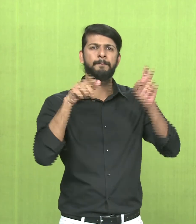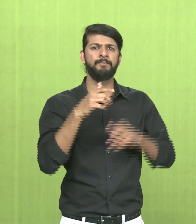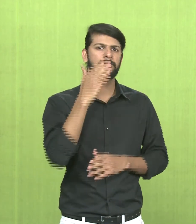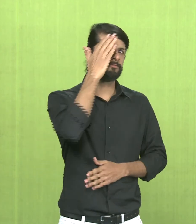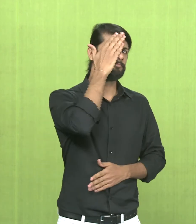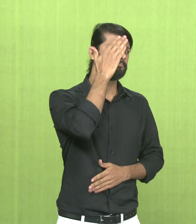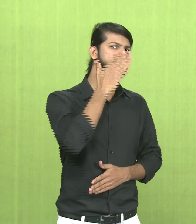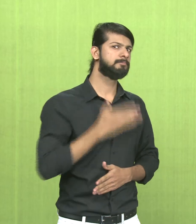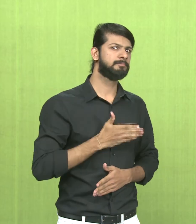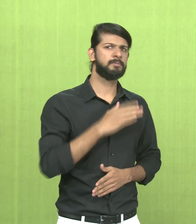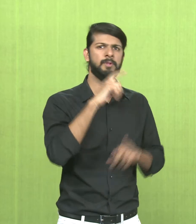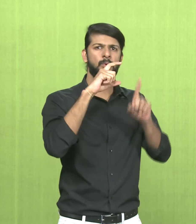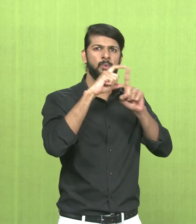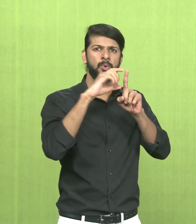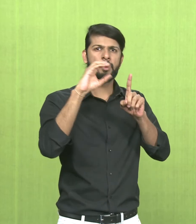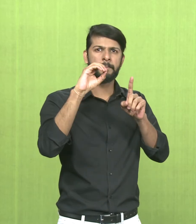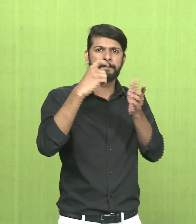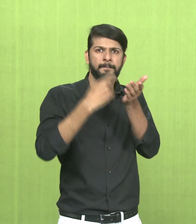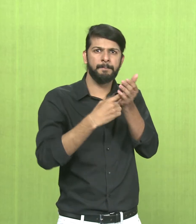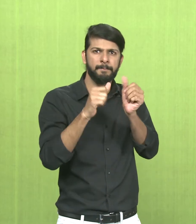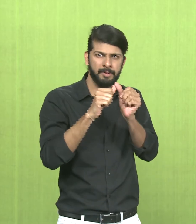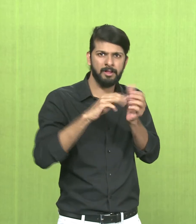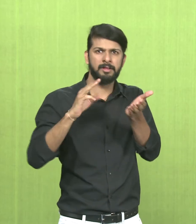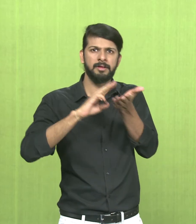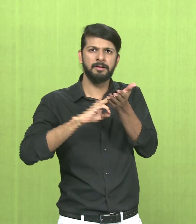This is the portrait of Dora Maar.